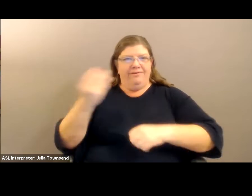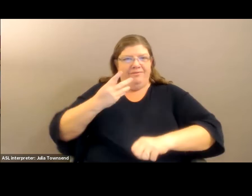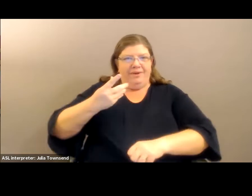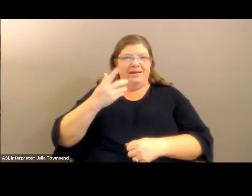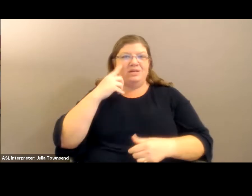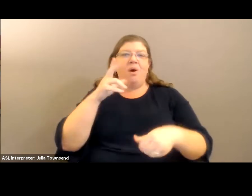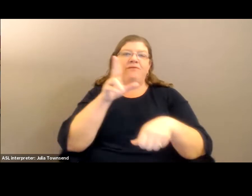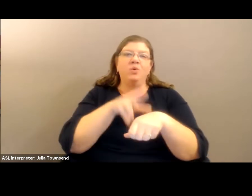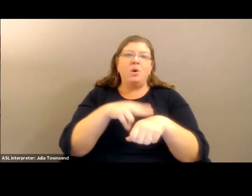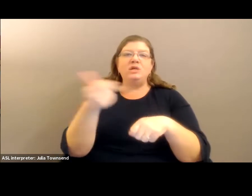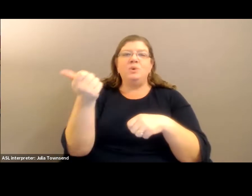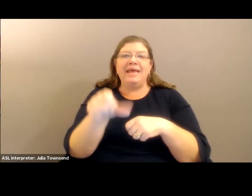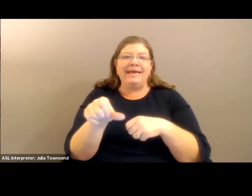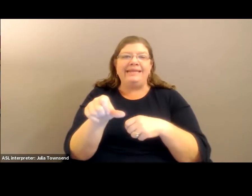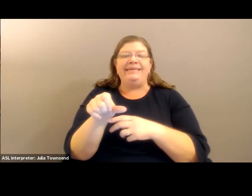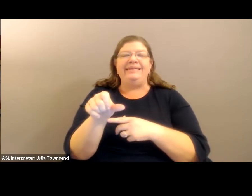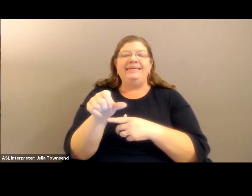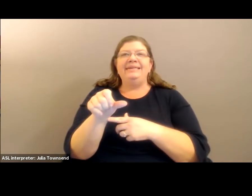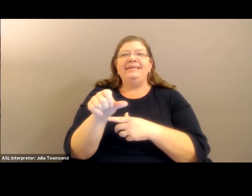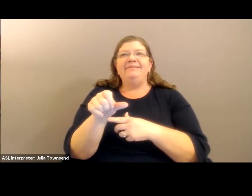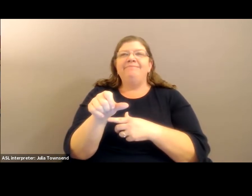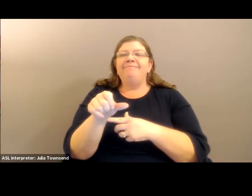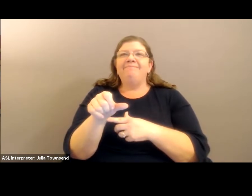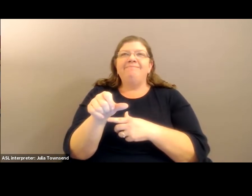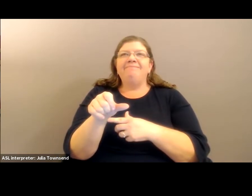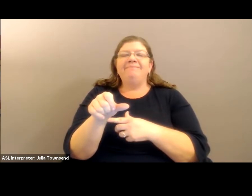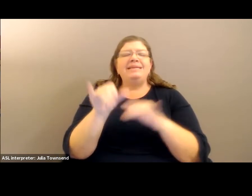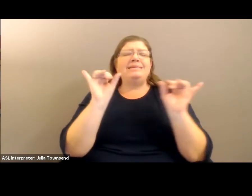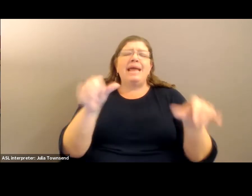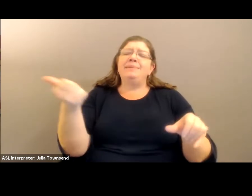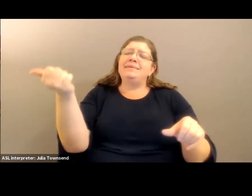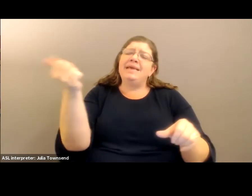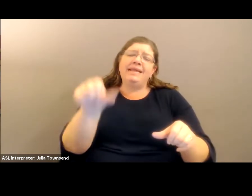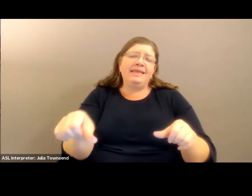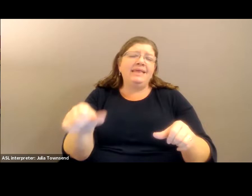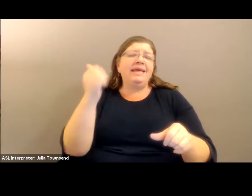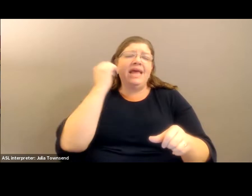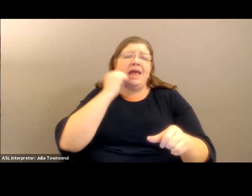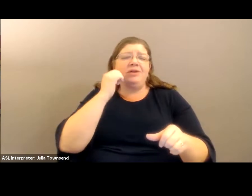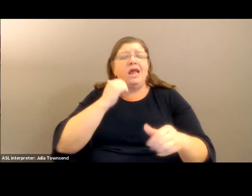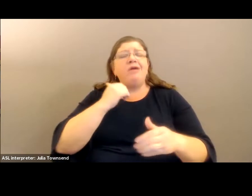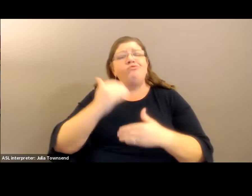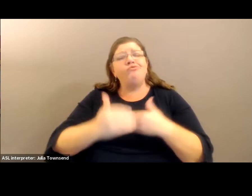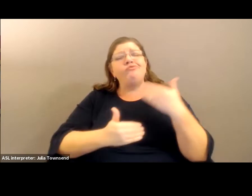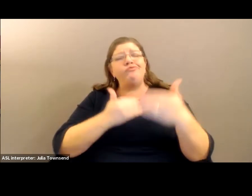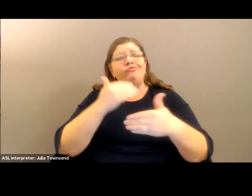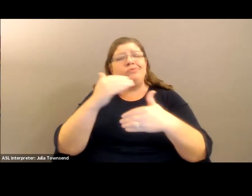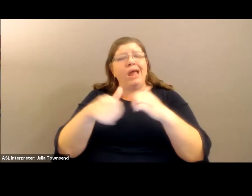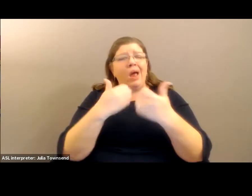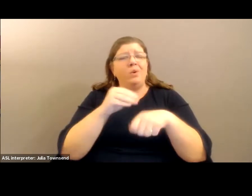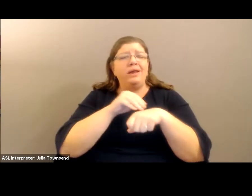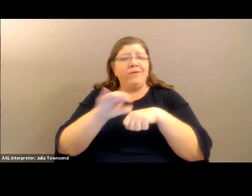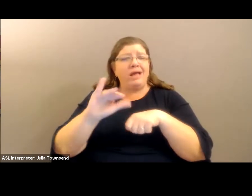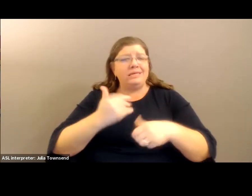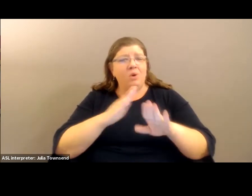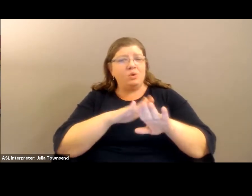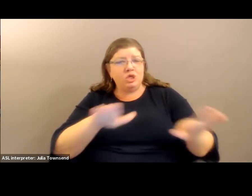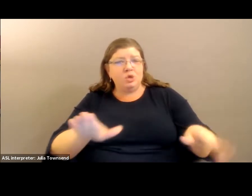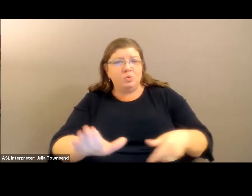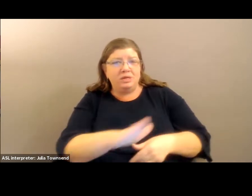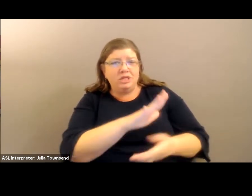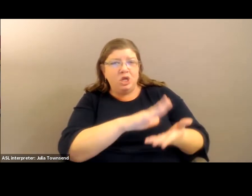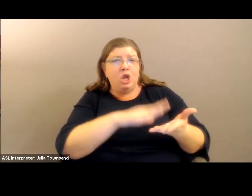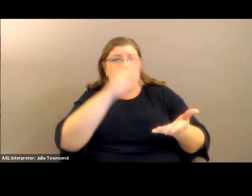with any, like with anything else, day to day, how that affects our children's learning would